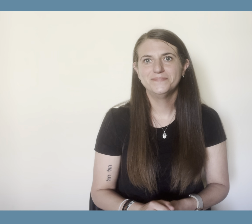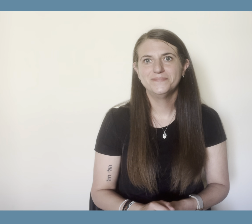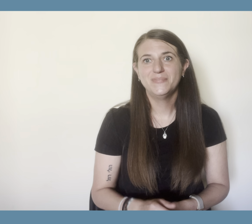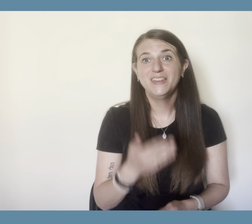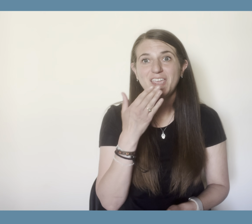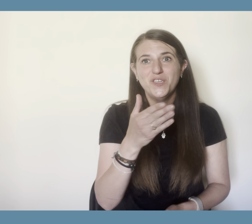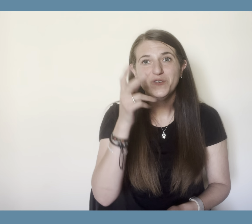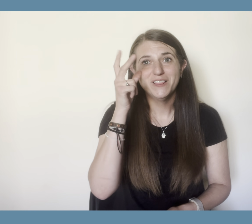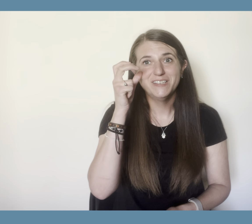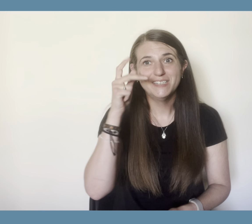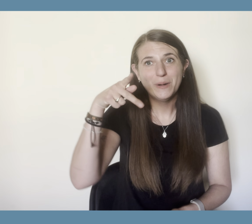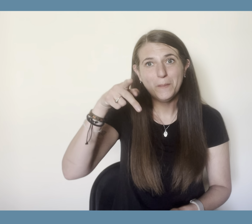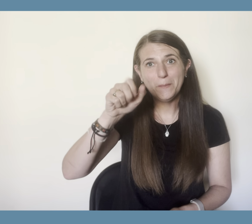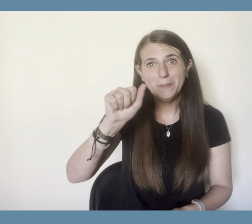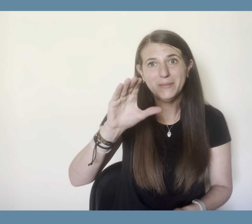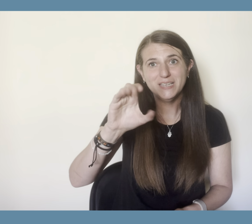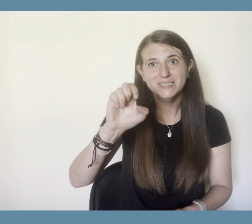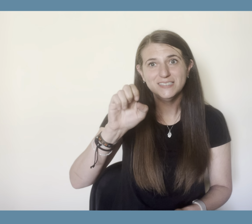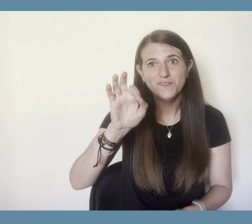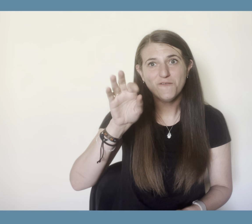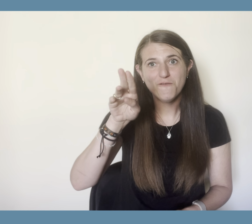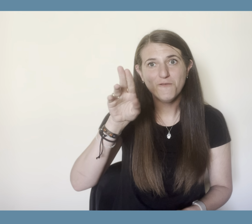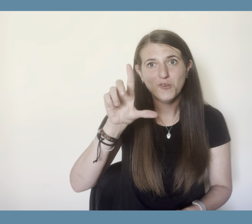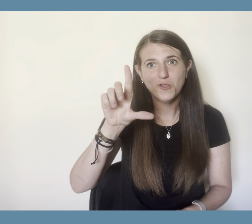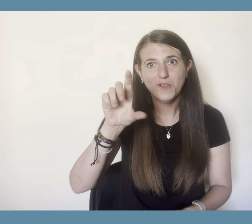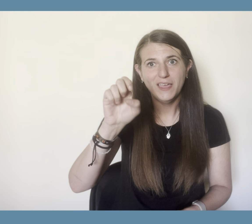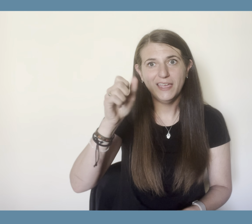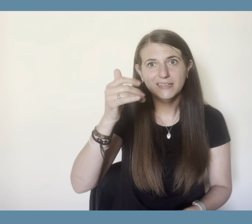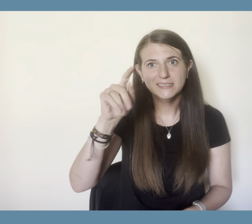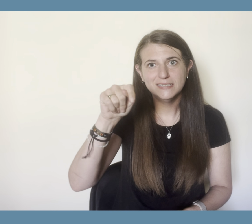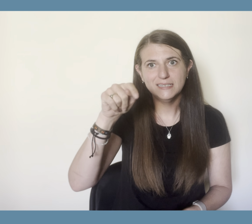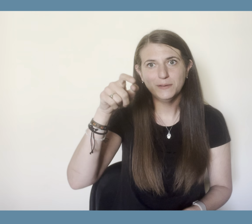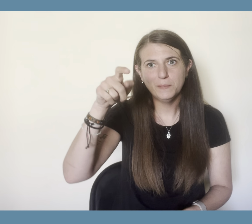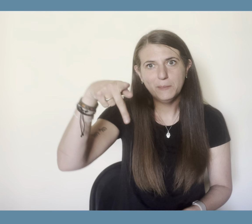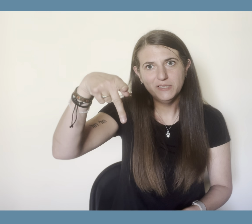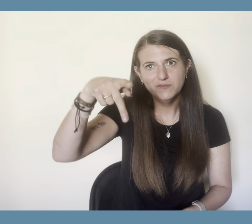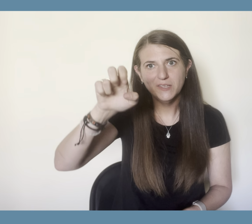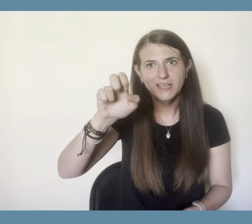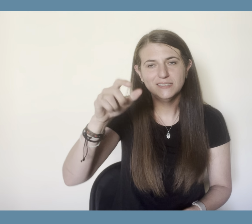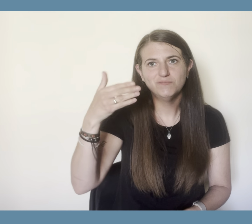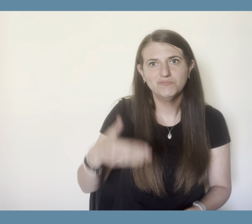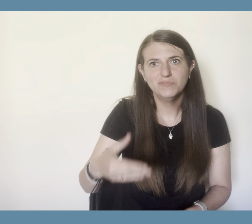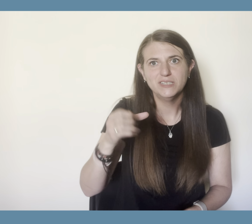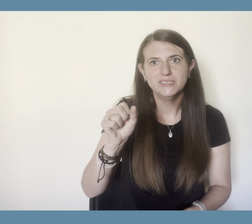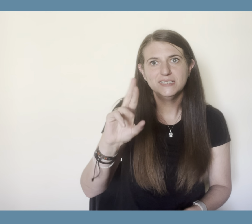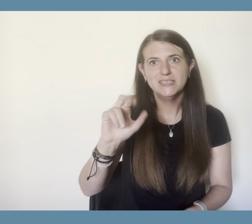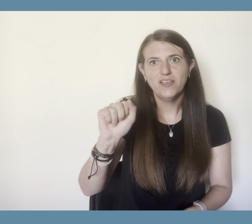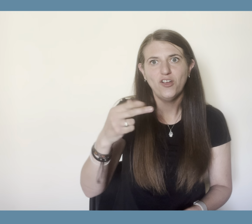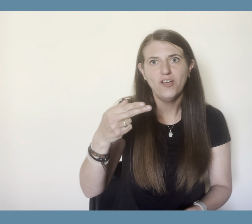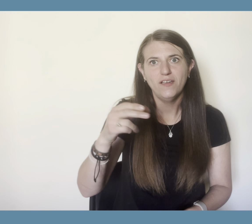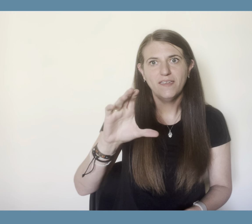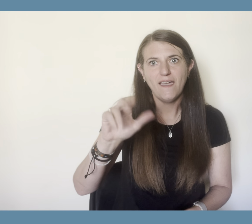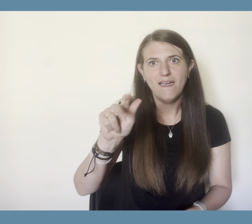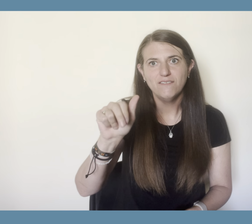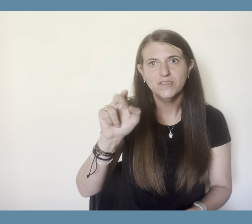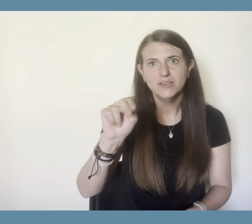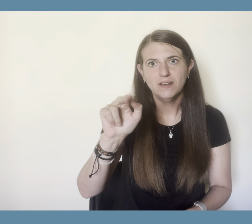Thank you for listening to Peaceful Exit. I'm your host, Sarah Kavanaugh. You can find us on Instagram at A Peaceful